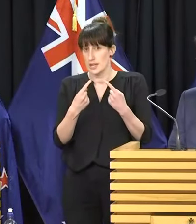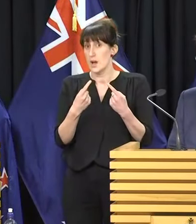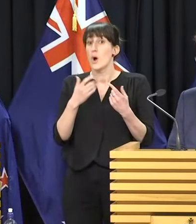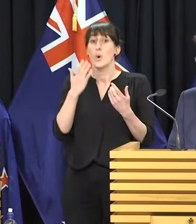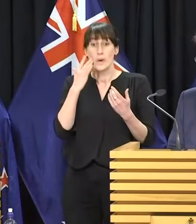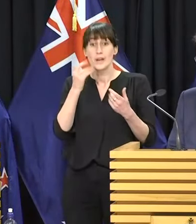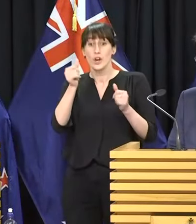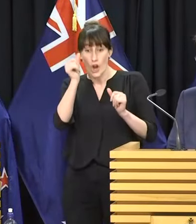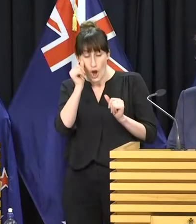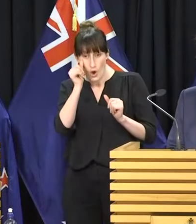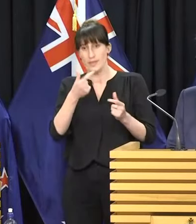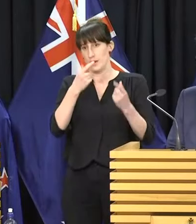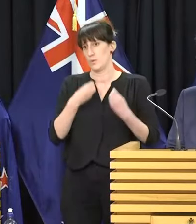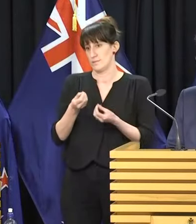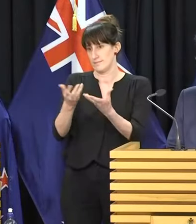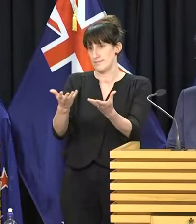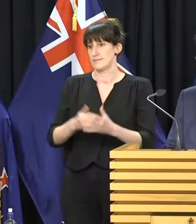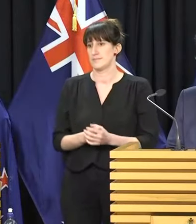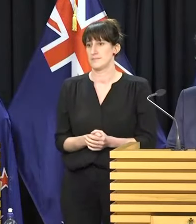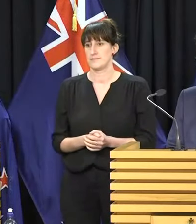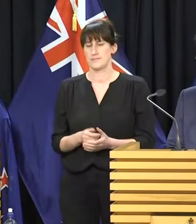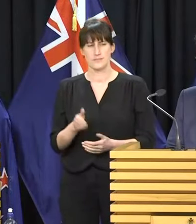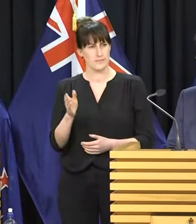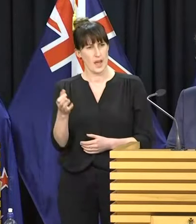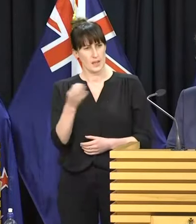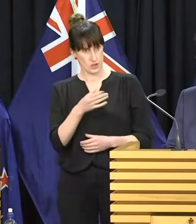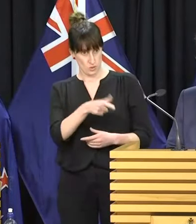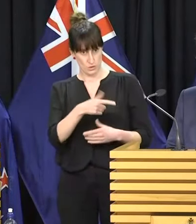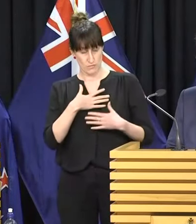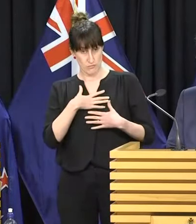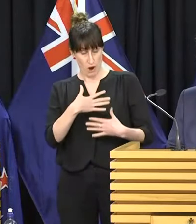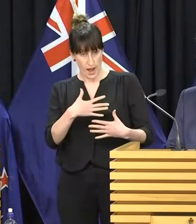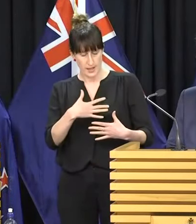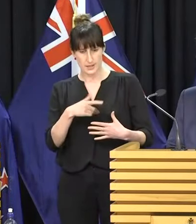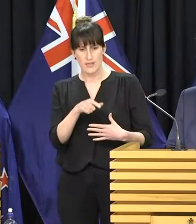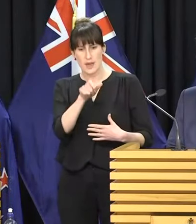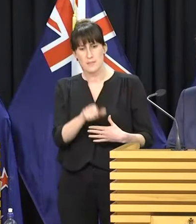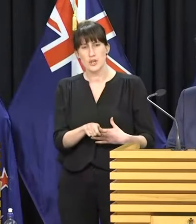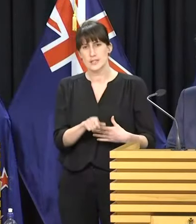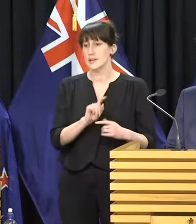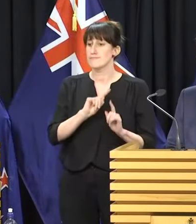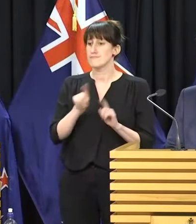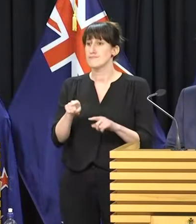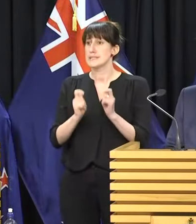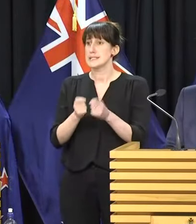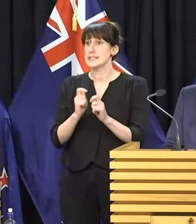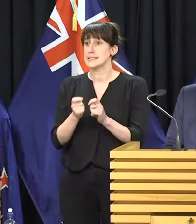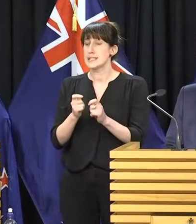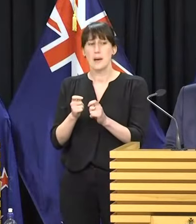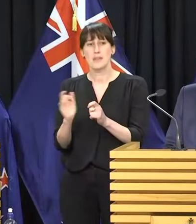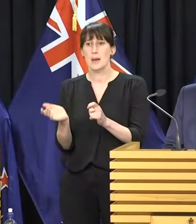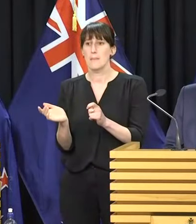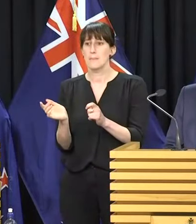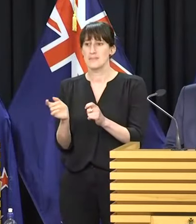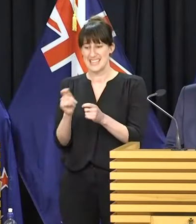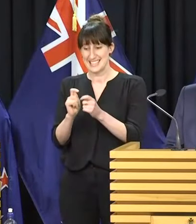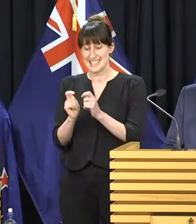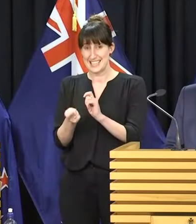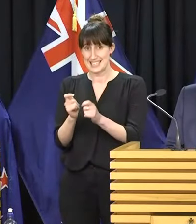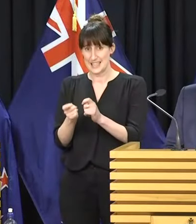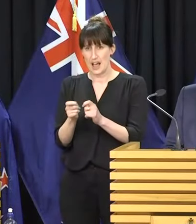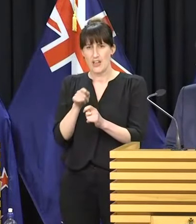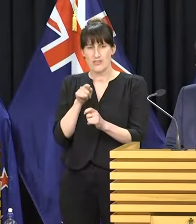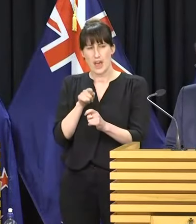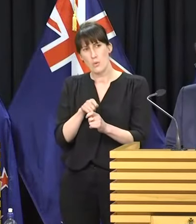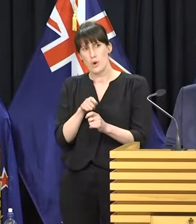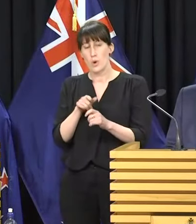available, we will share it. Are you surprised that someone thought to go and have a test yet didn't bother to stay home until they received a result for that? Well, I don't